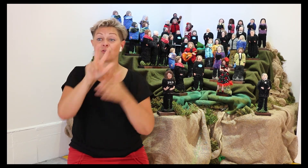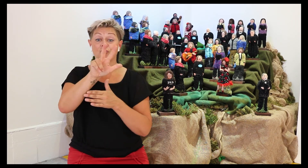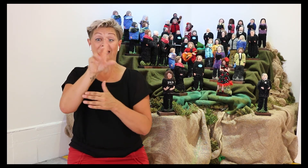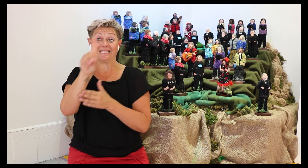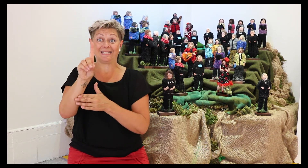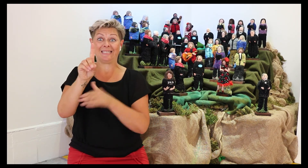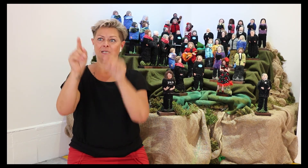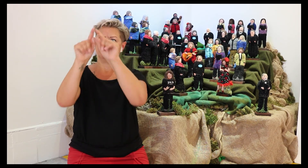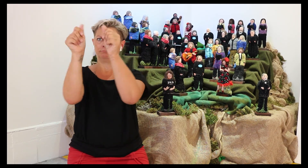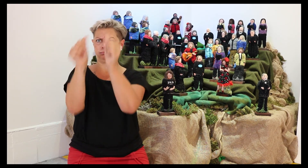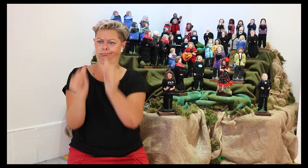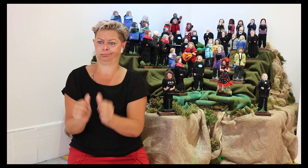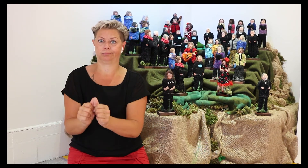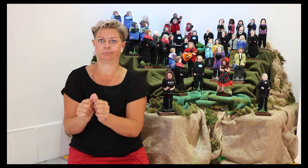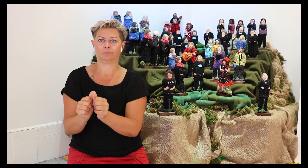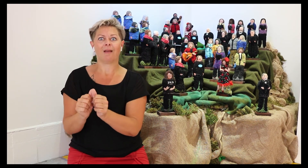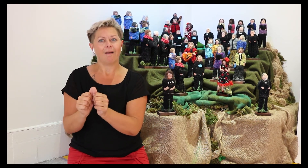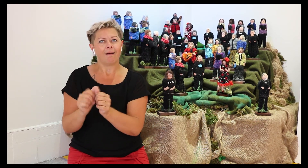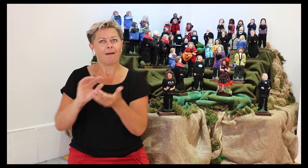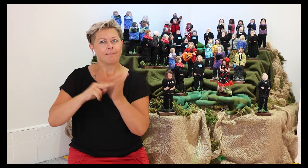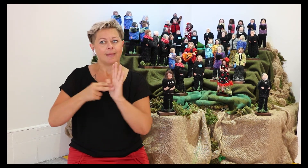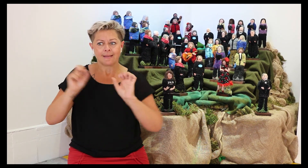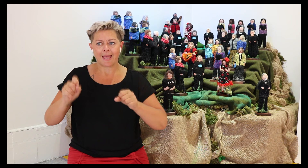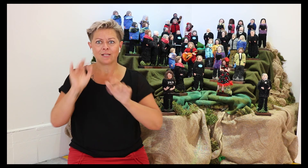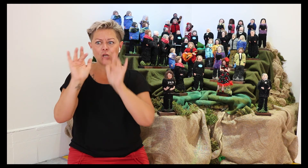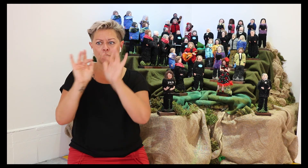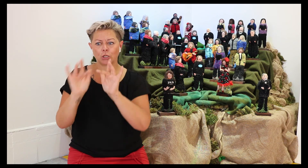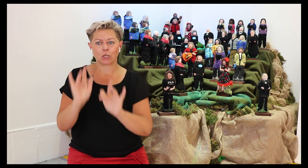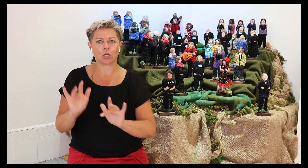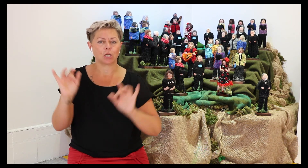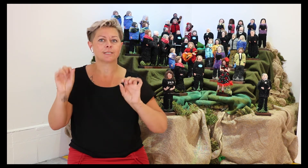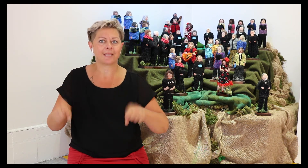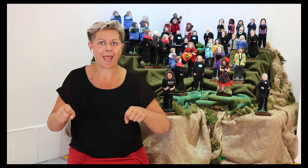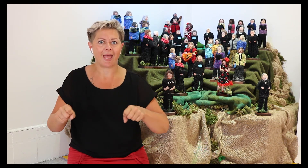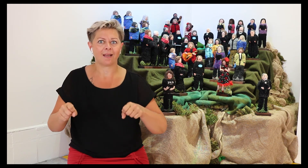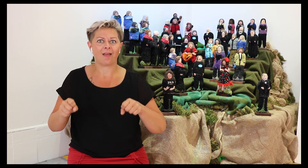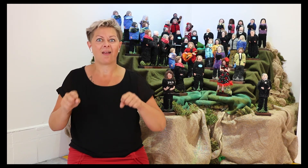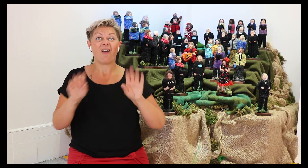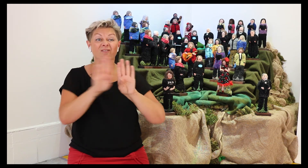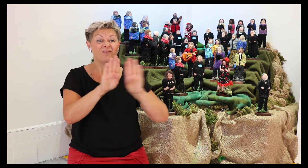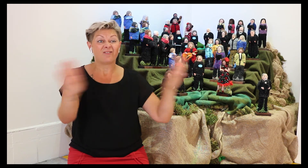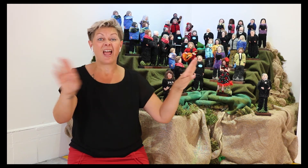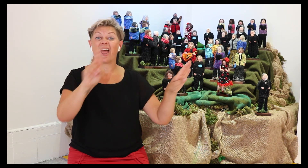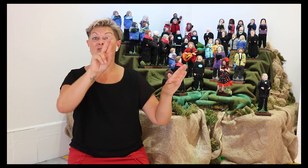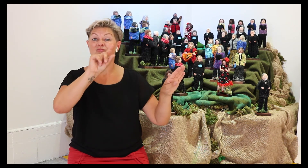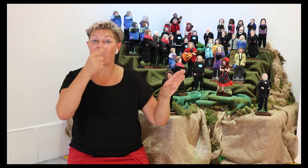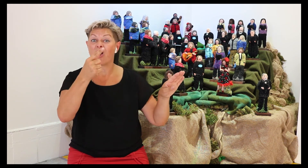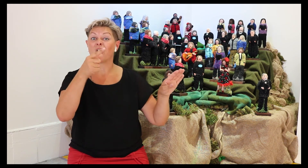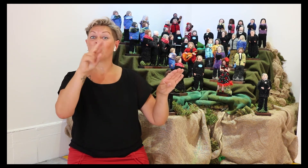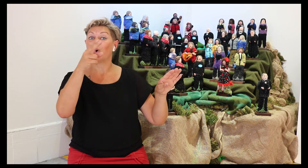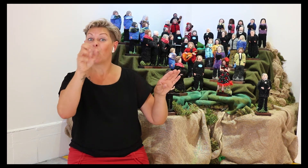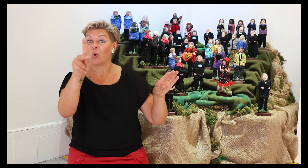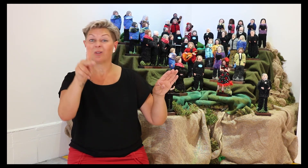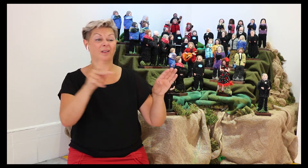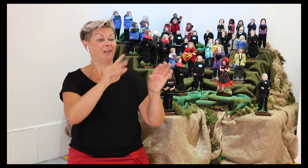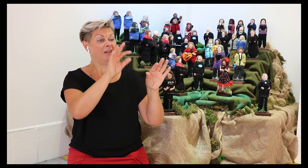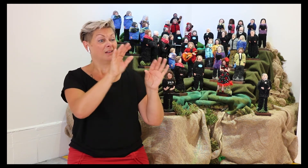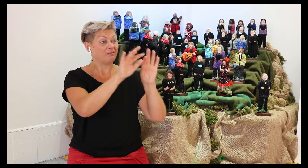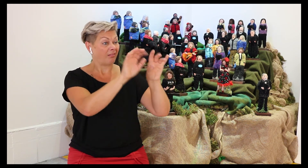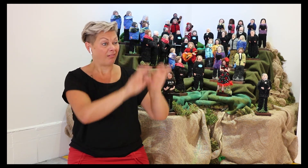3-dimensional figures that would add much more to visitors' sense of touch than our regular flat-surfaced hooked rugs would. We also set